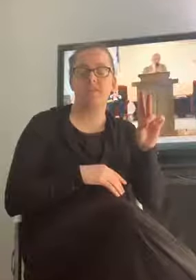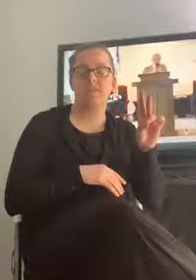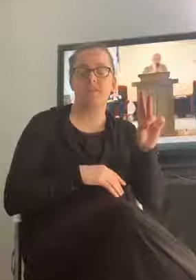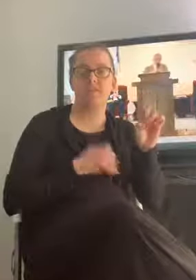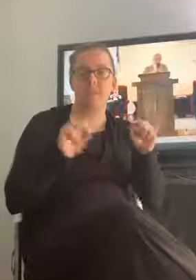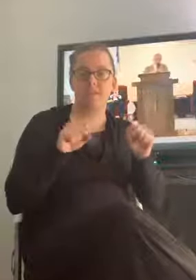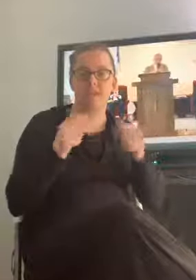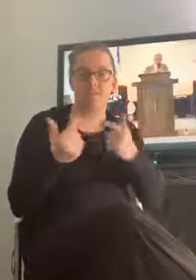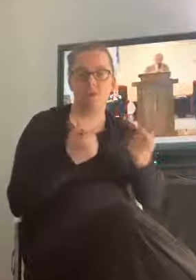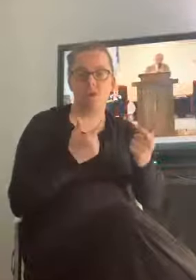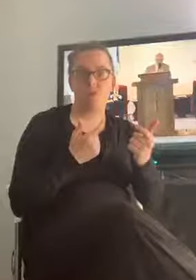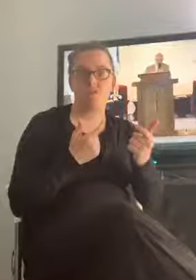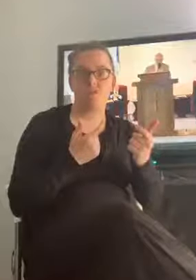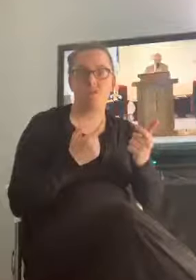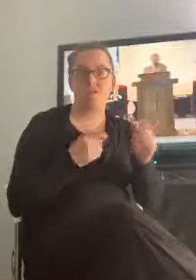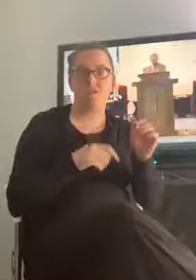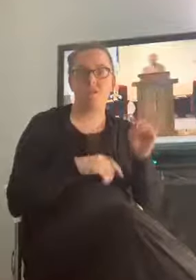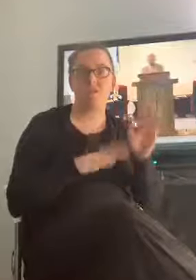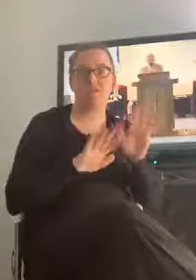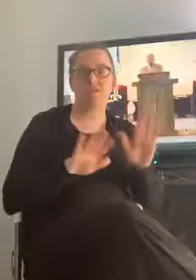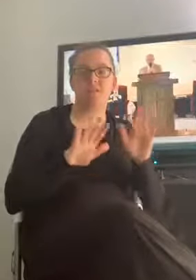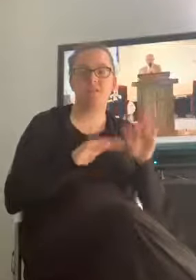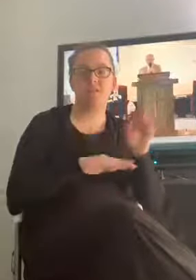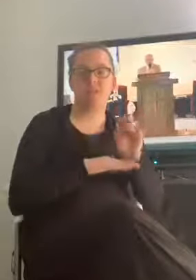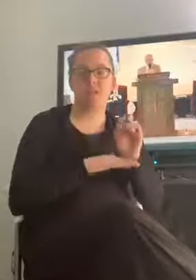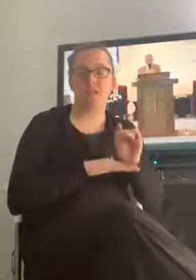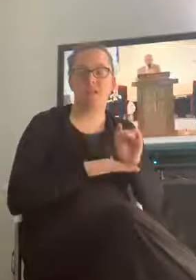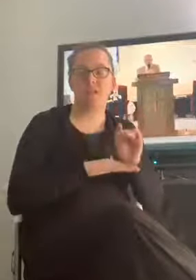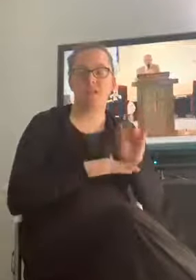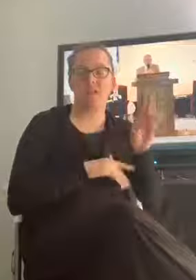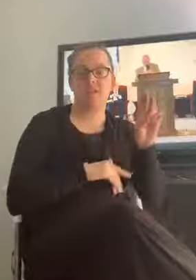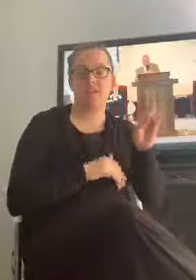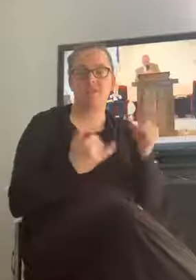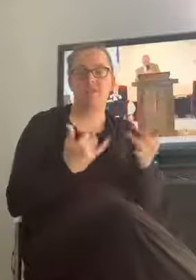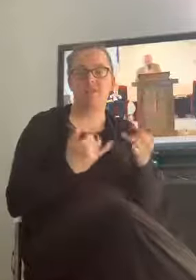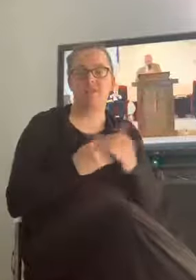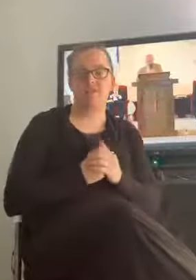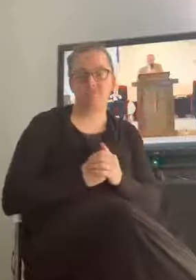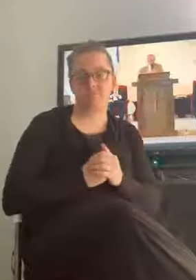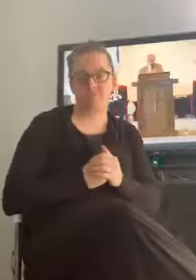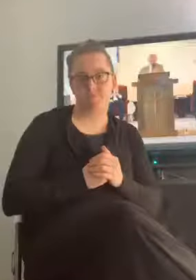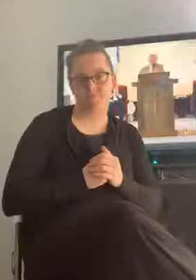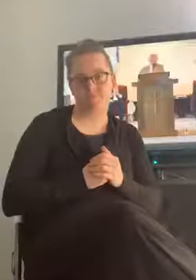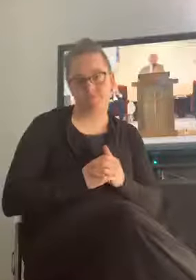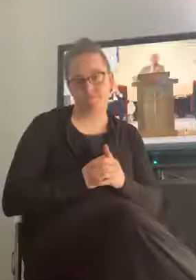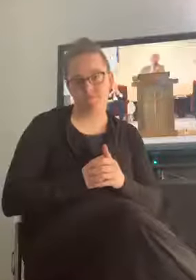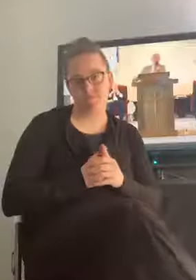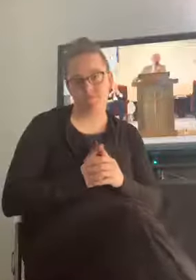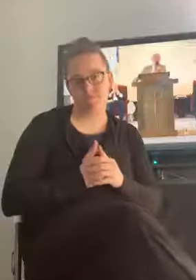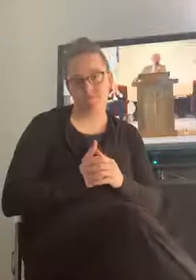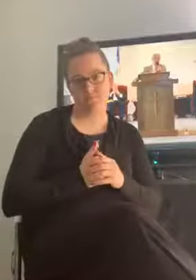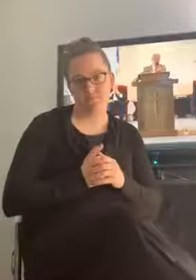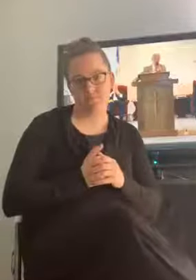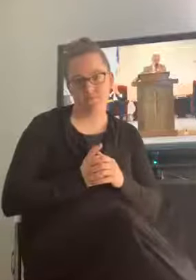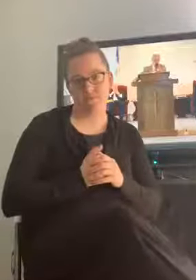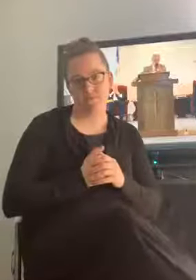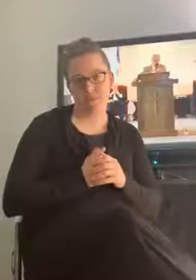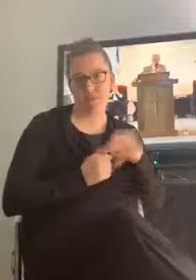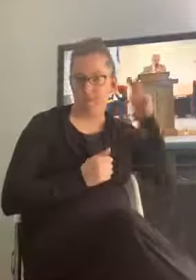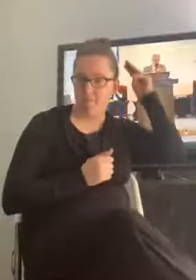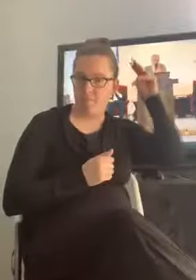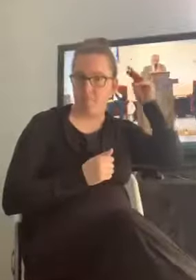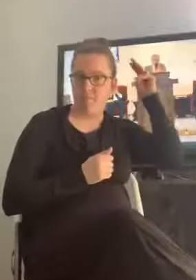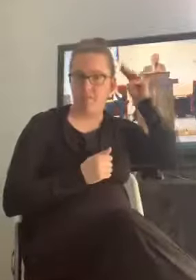to add to the mix, seeing how this thing is going to be extended. He was willing to do that for